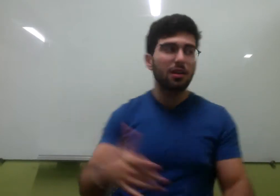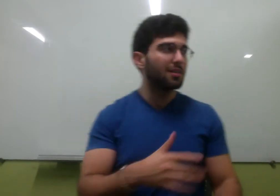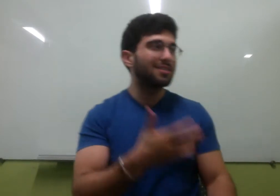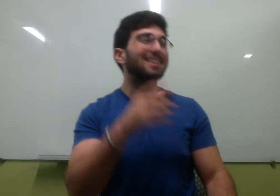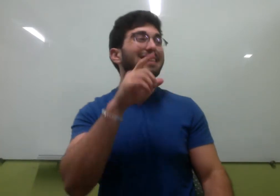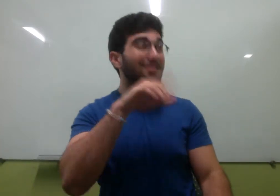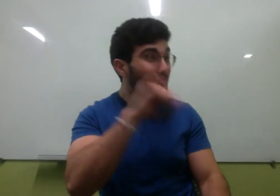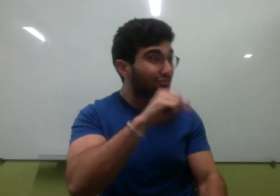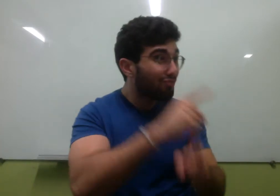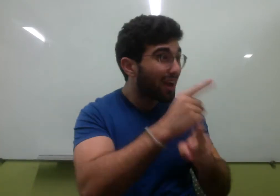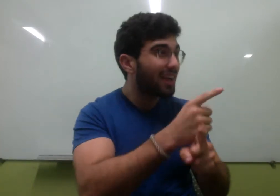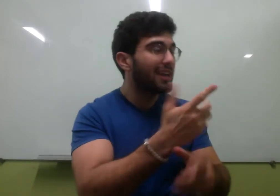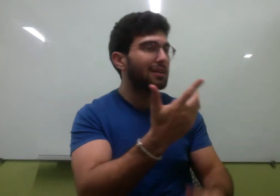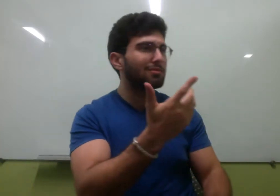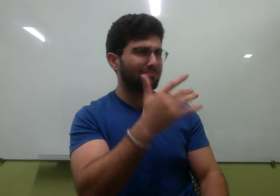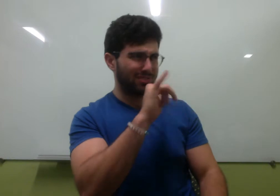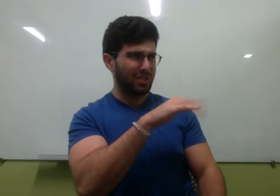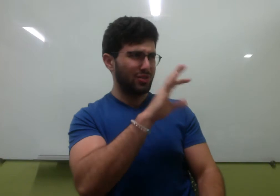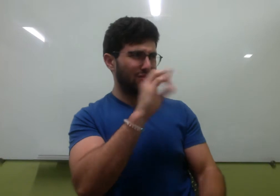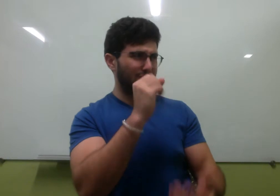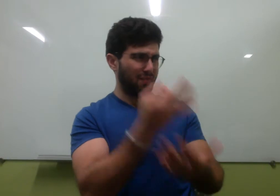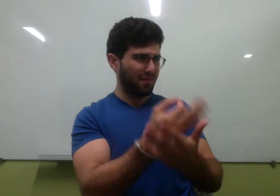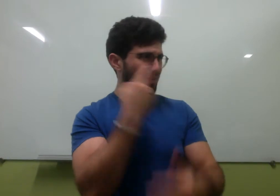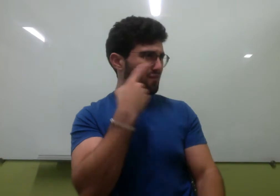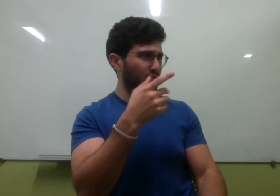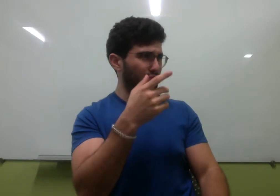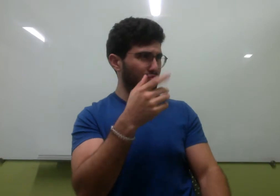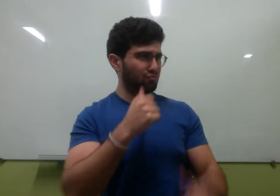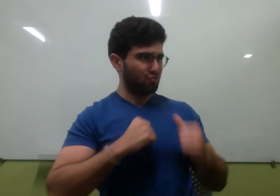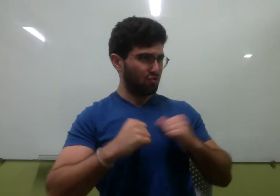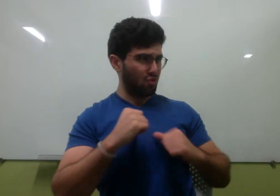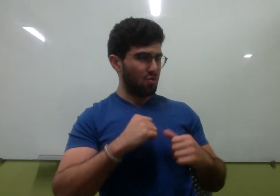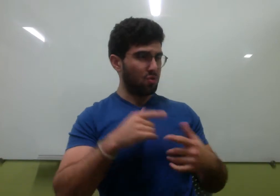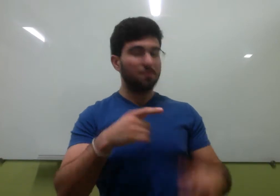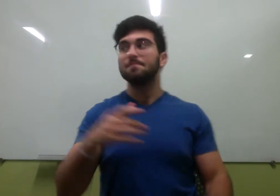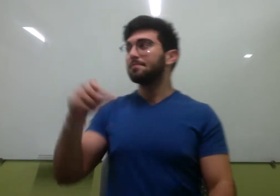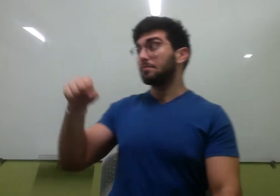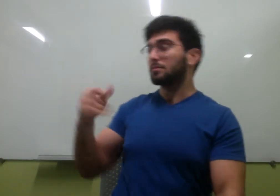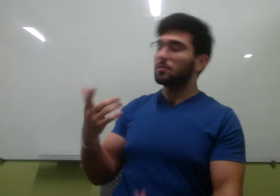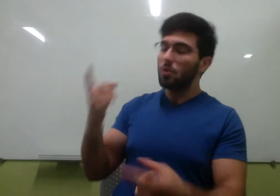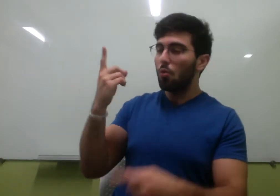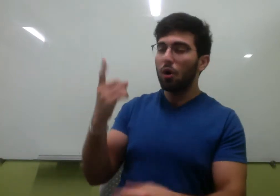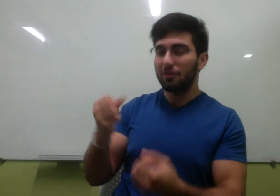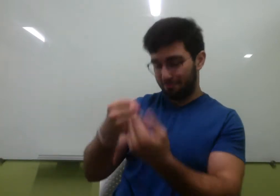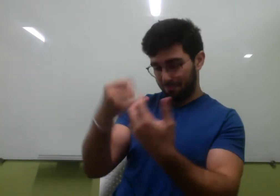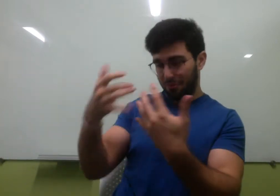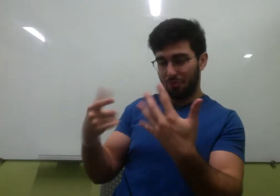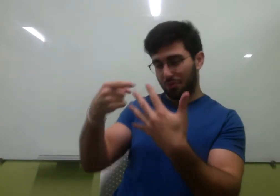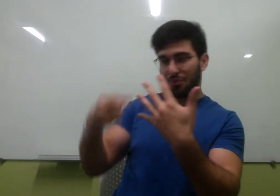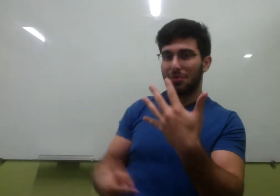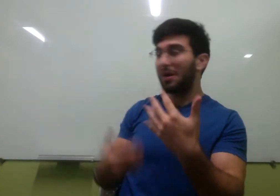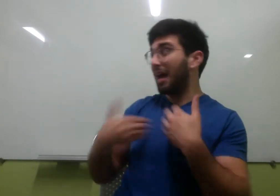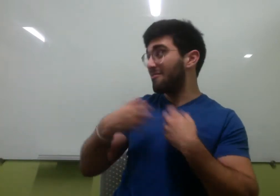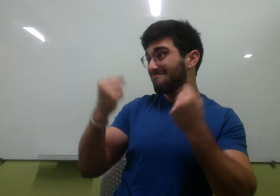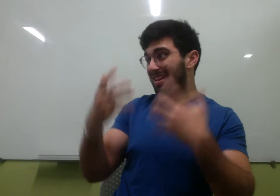been to a wildlife refuge, that's the word I was thinking of. Oh, okay. Or a zoo,